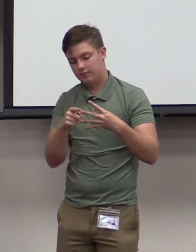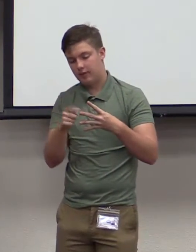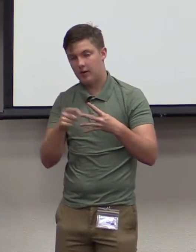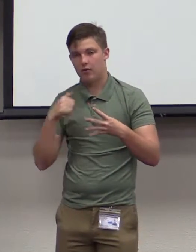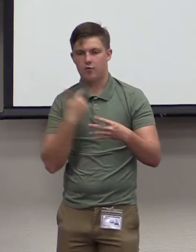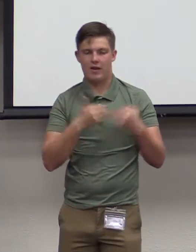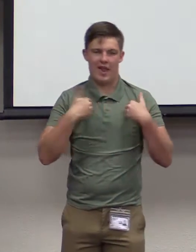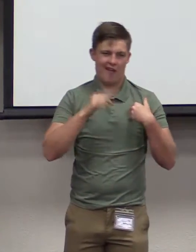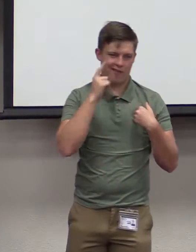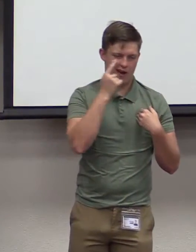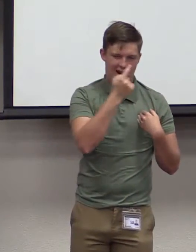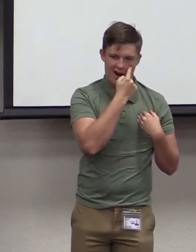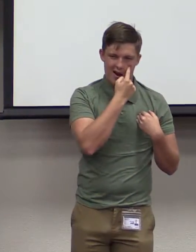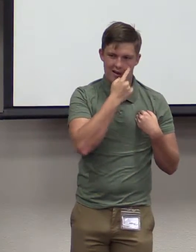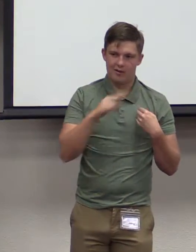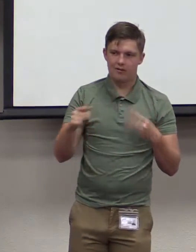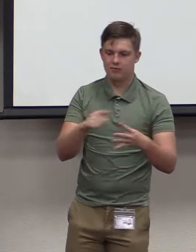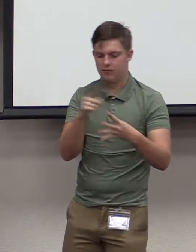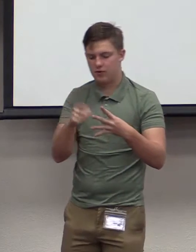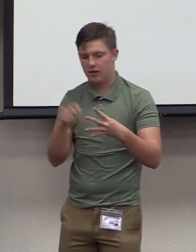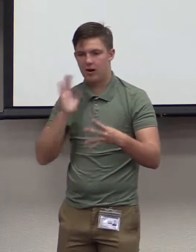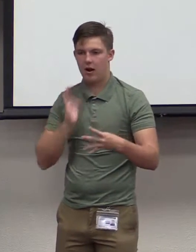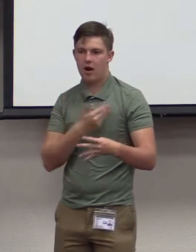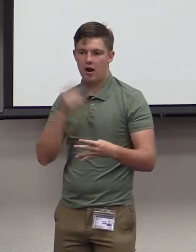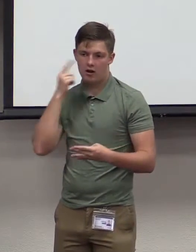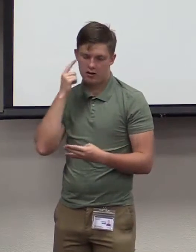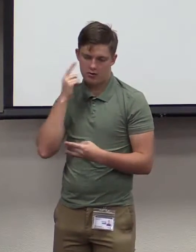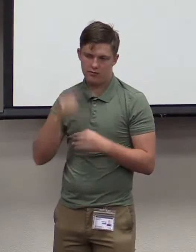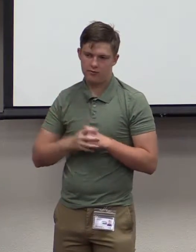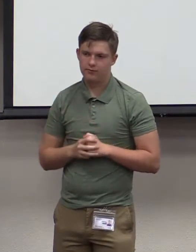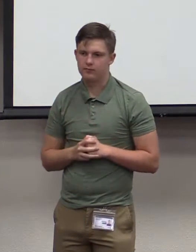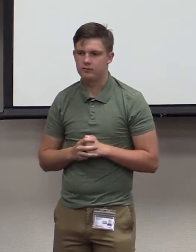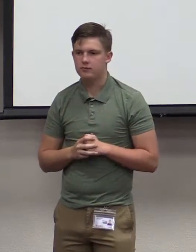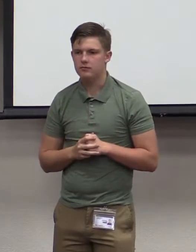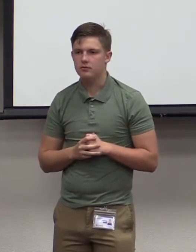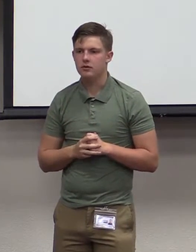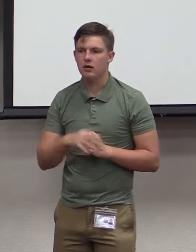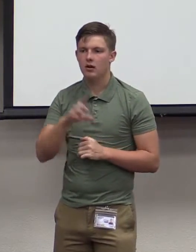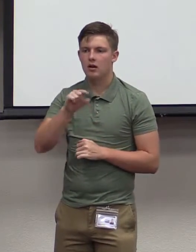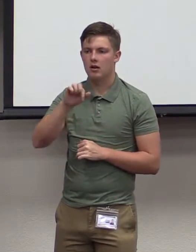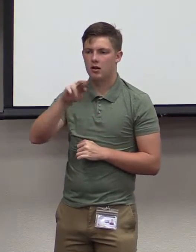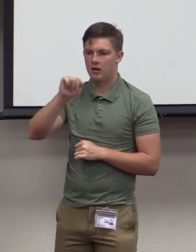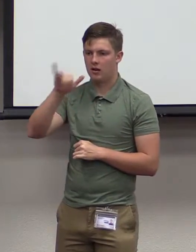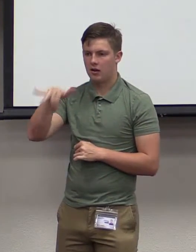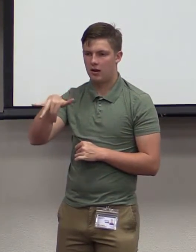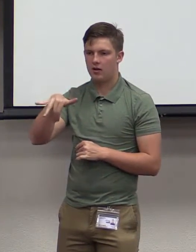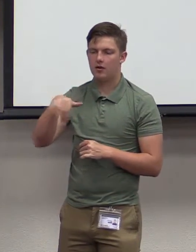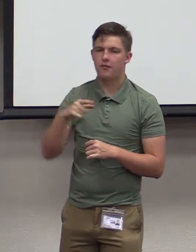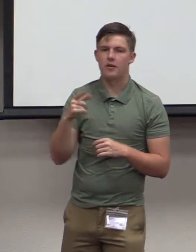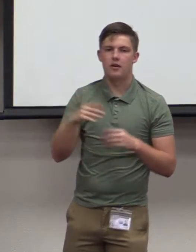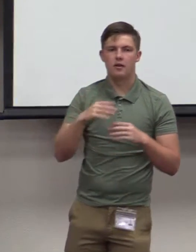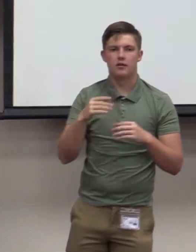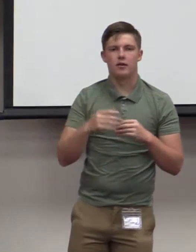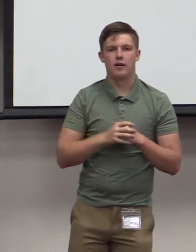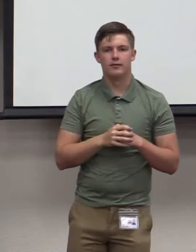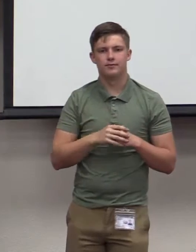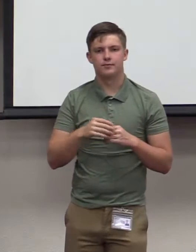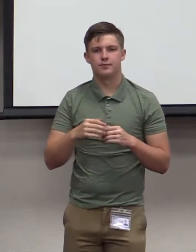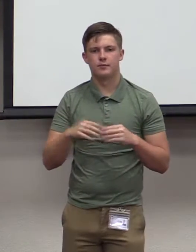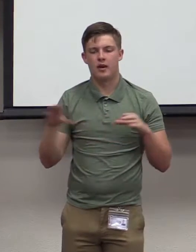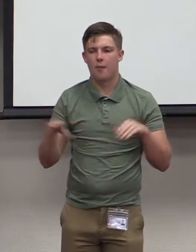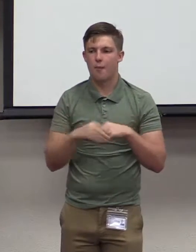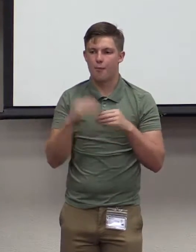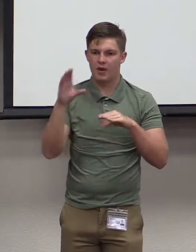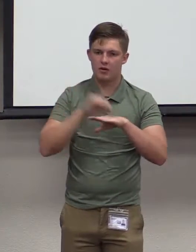our eyes. The second thing is our ears. Gary Chapman, a marriage counselor and writer, he did